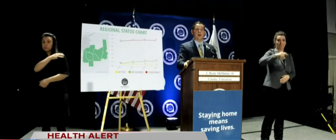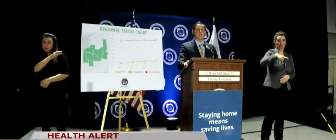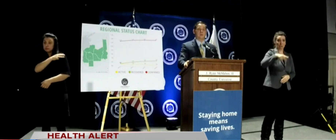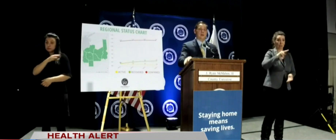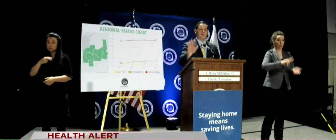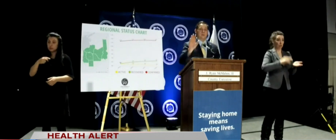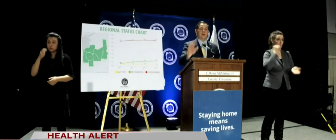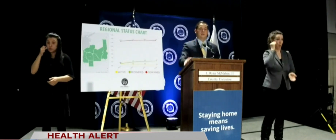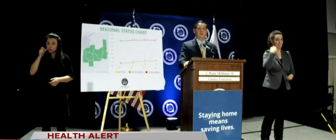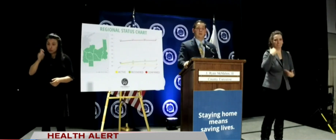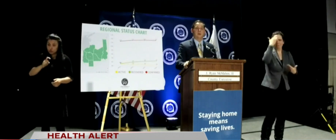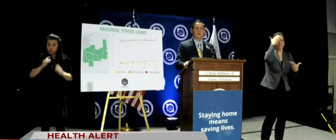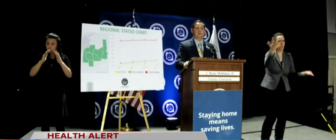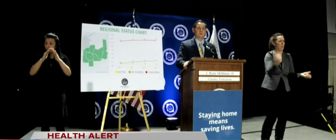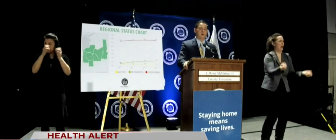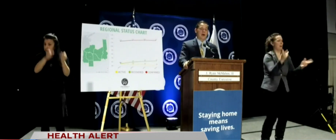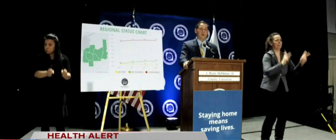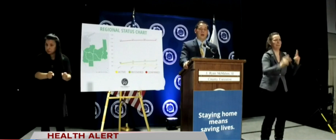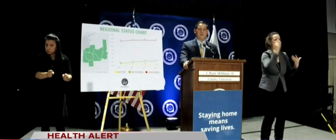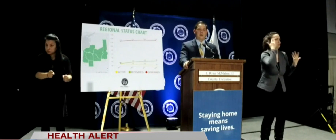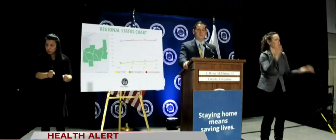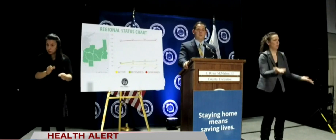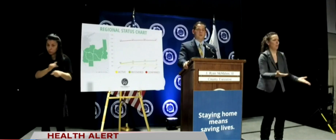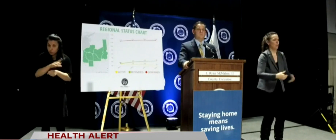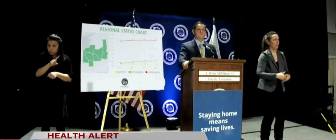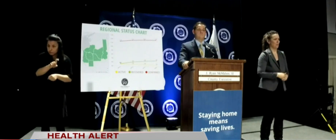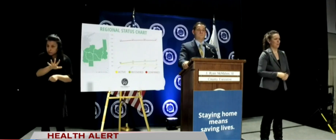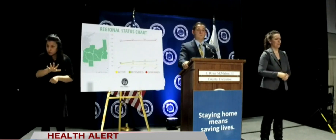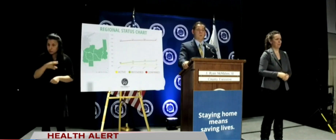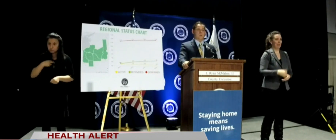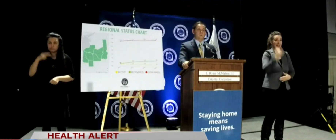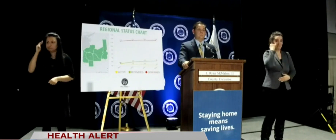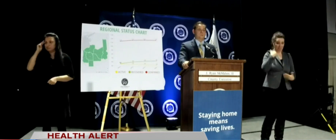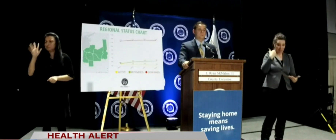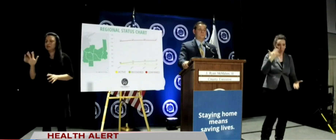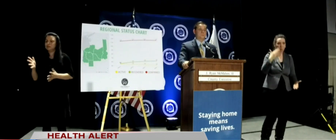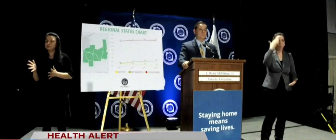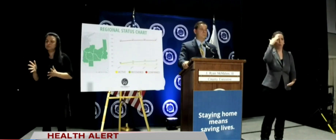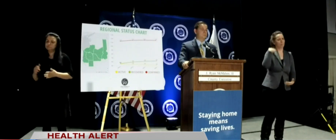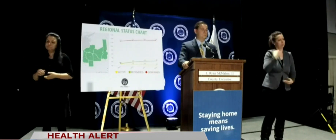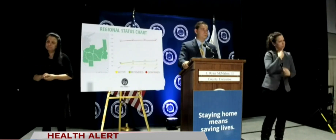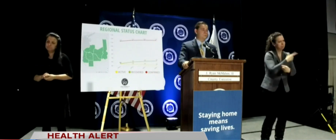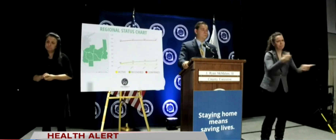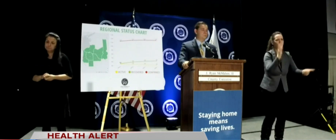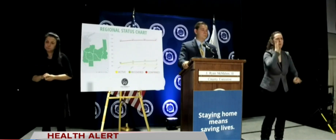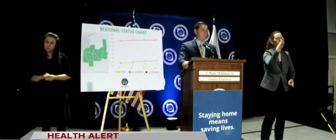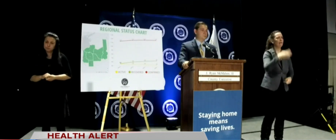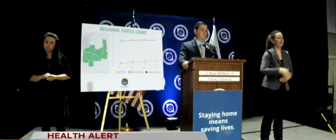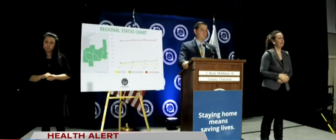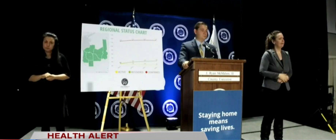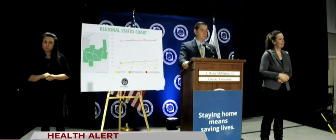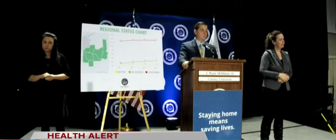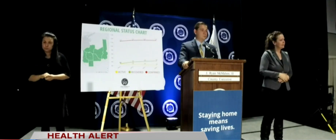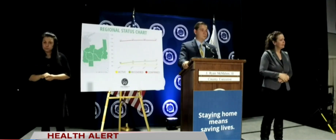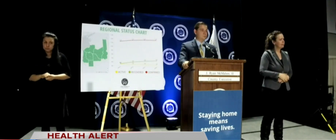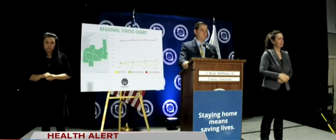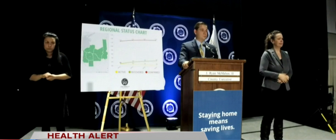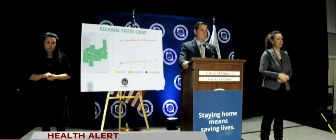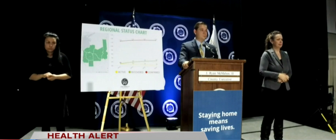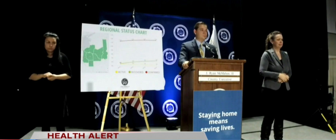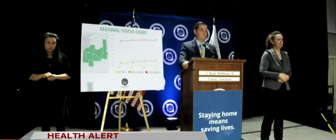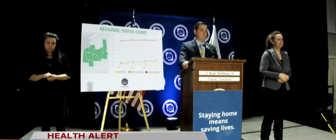you right now, and that would be the end of it. So I don't have that information. On testing nursing home employees, senior